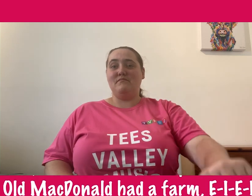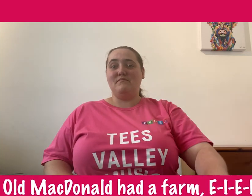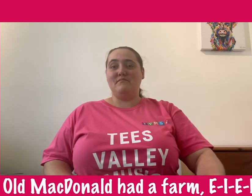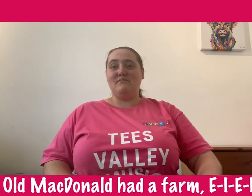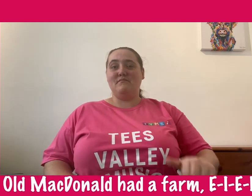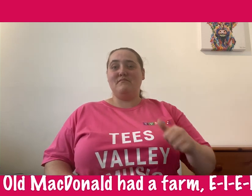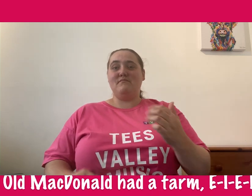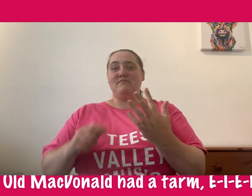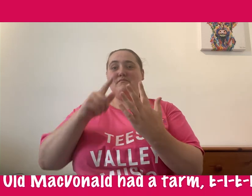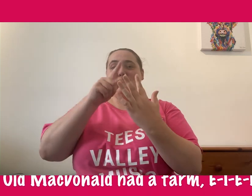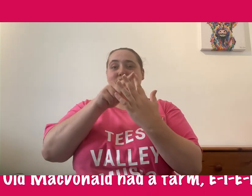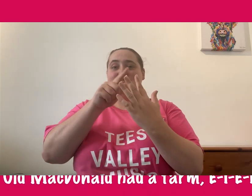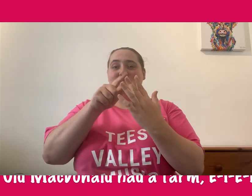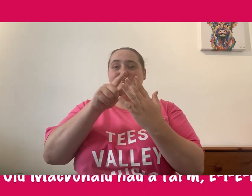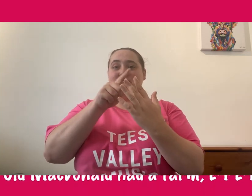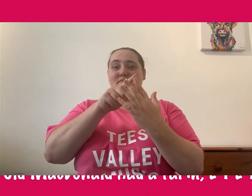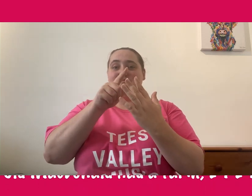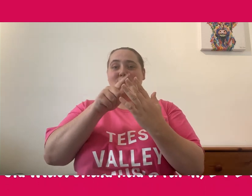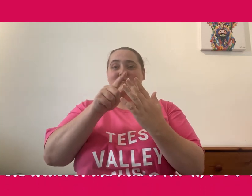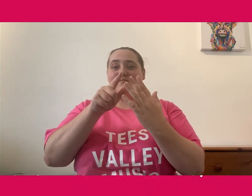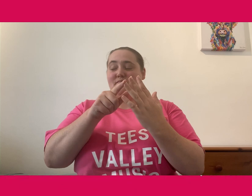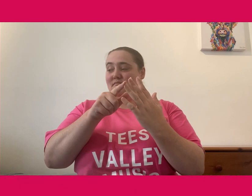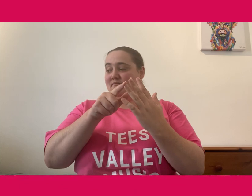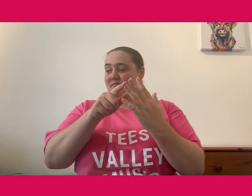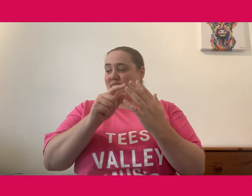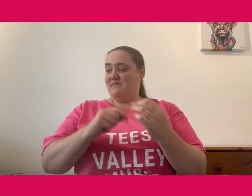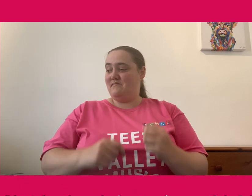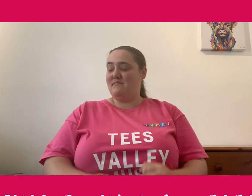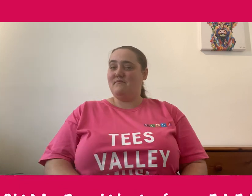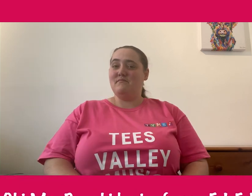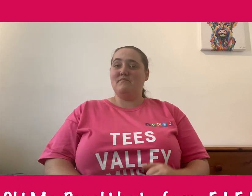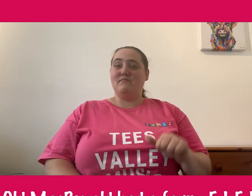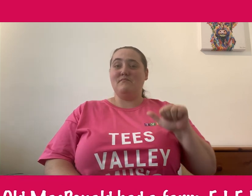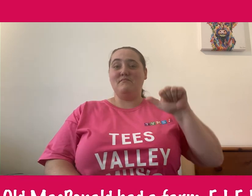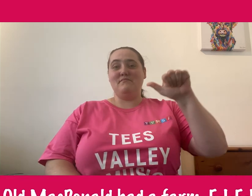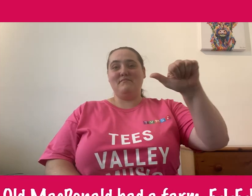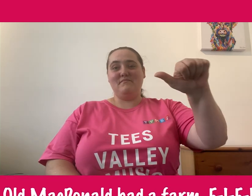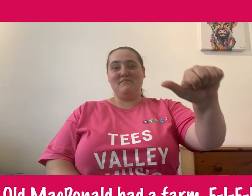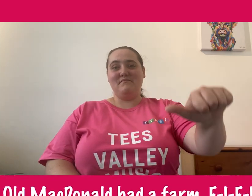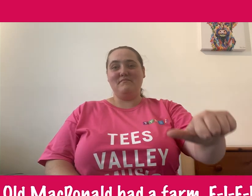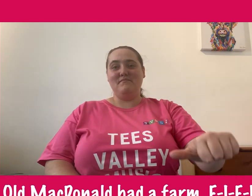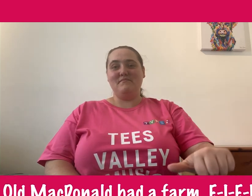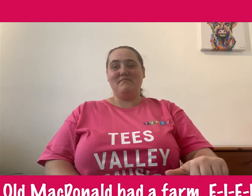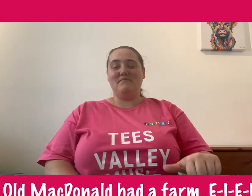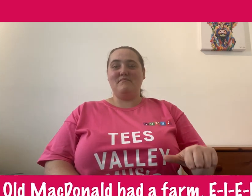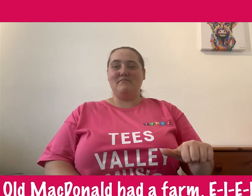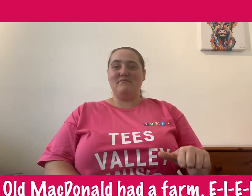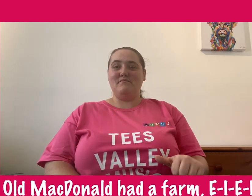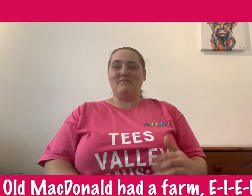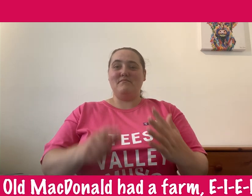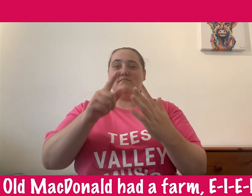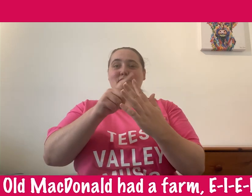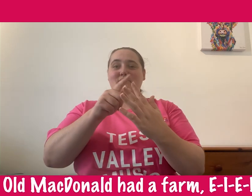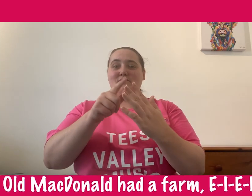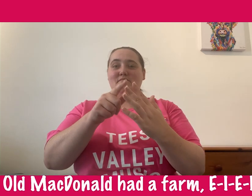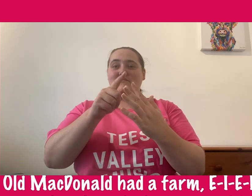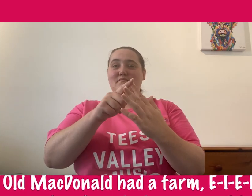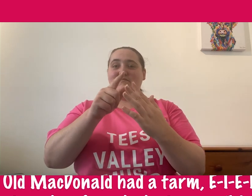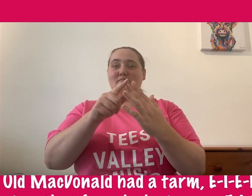had a farm, E-I-E-I-O. Old MacDonald had a farm,